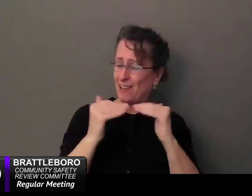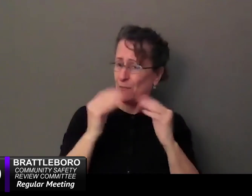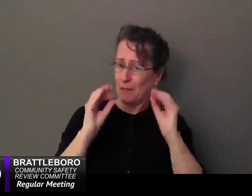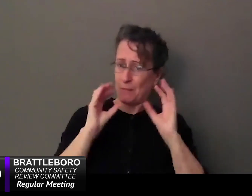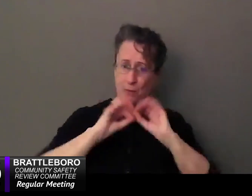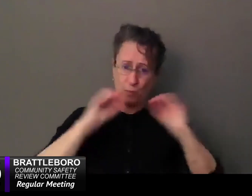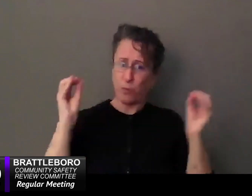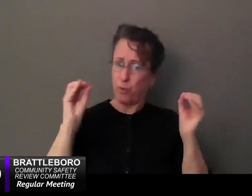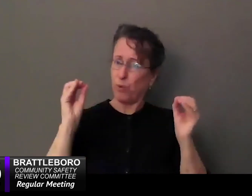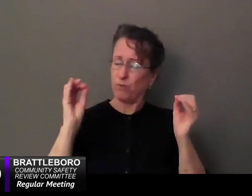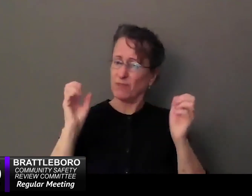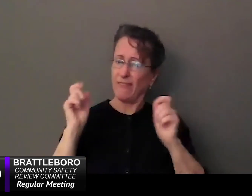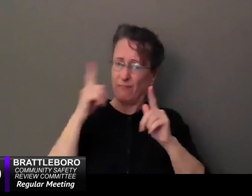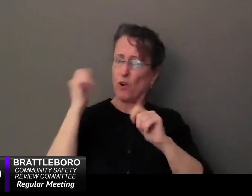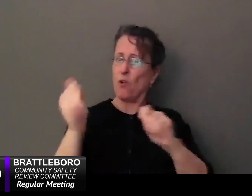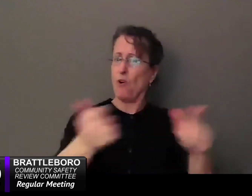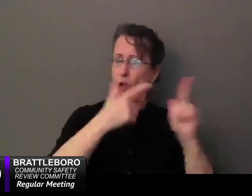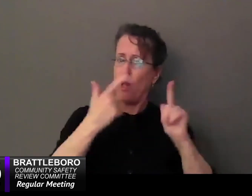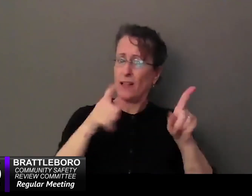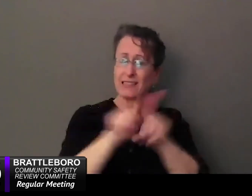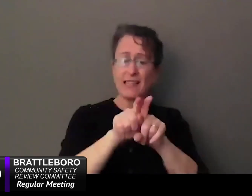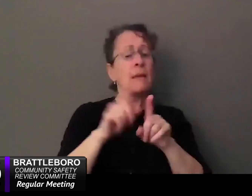that's what we all want to do.